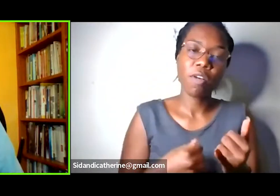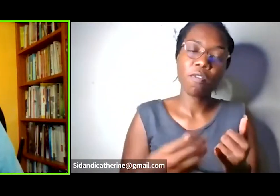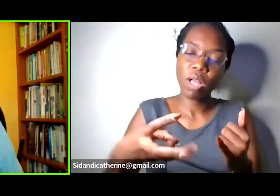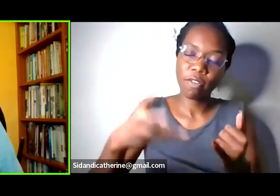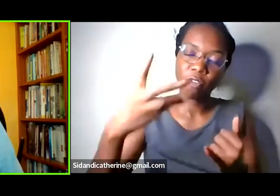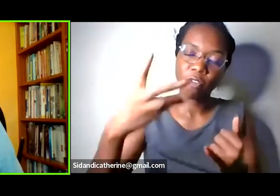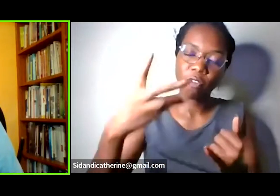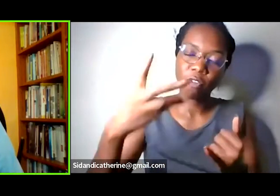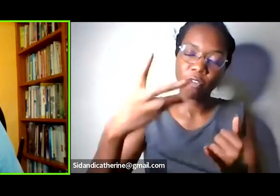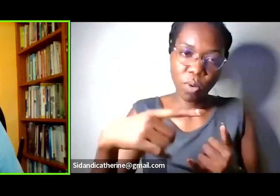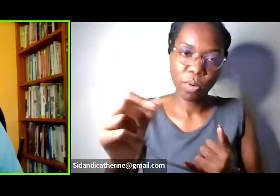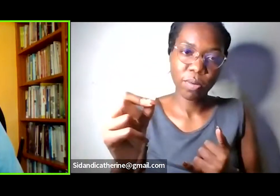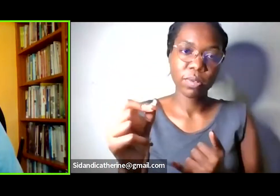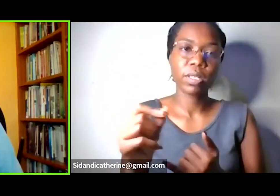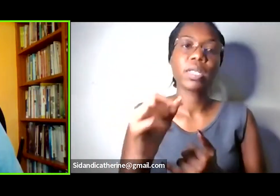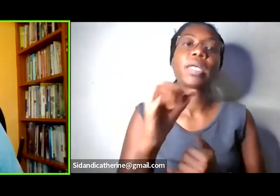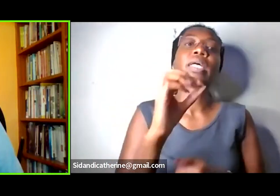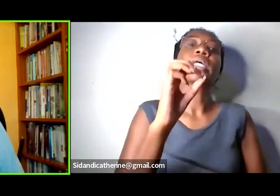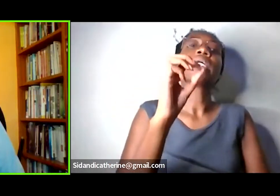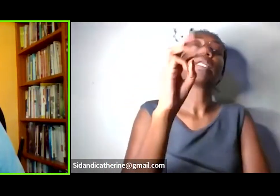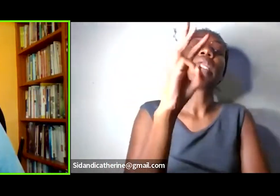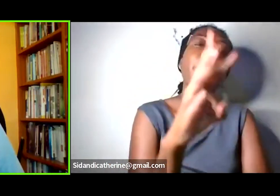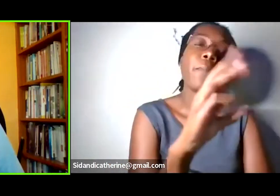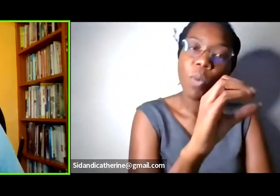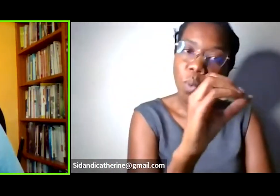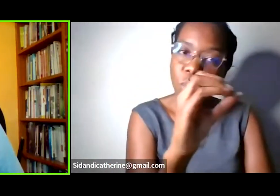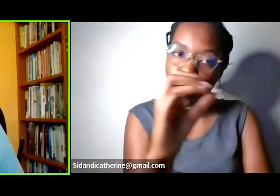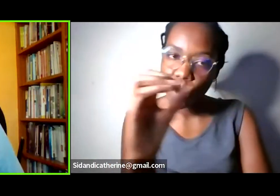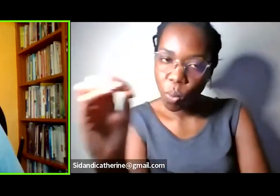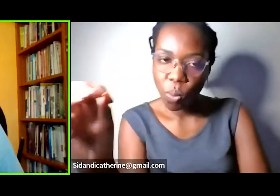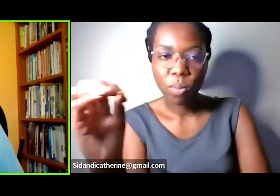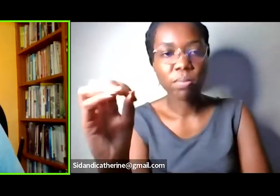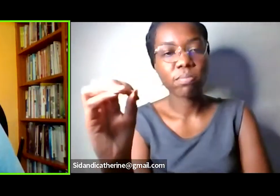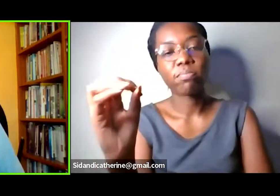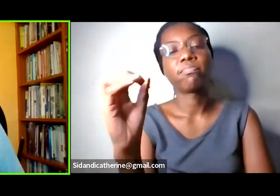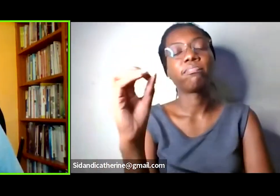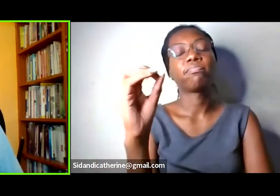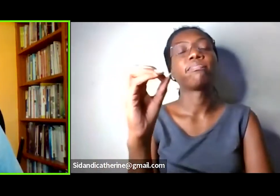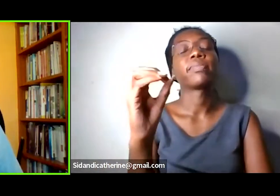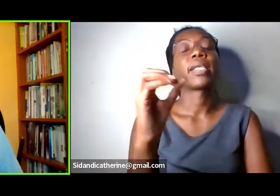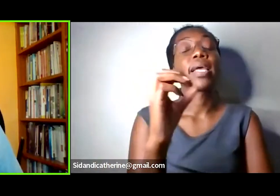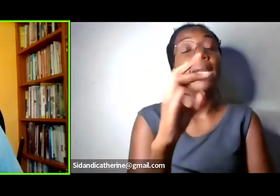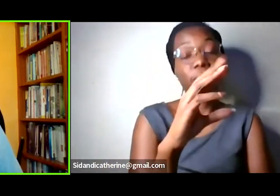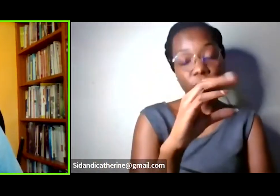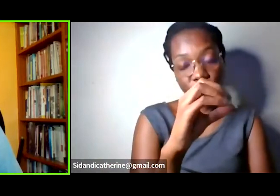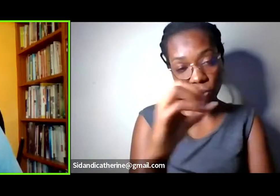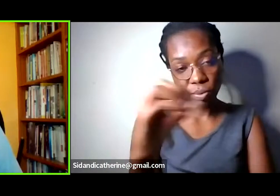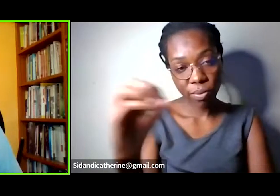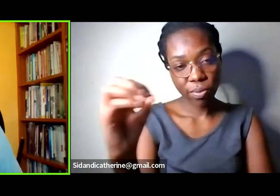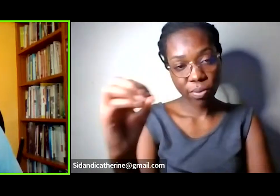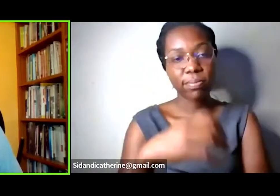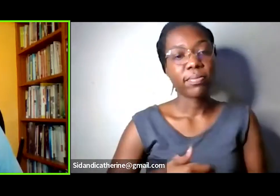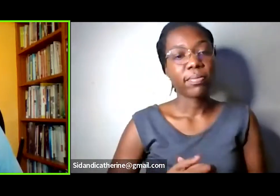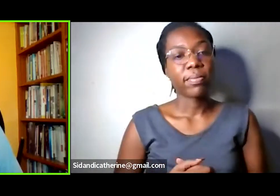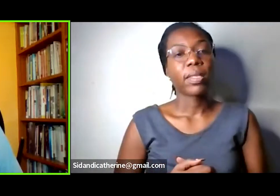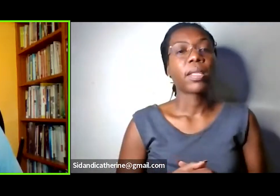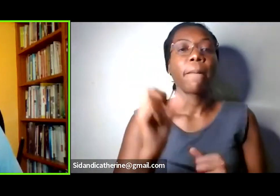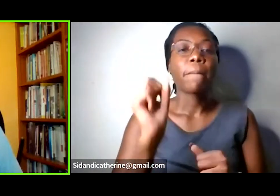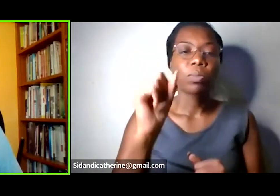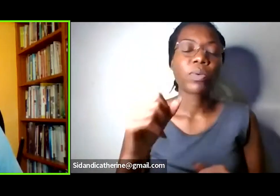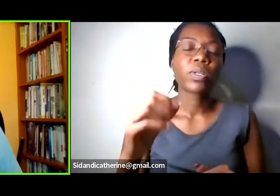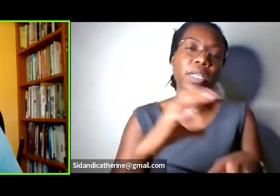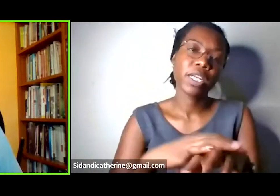place. In fact, a lot of course correction for a service provider happens because of feedback. Course correction happens